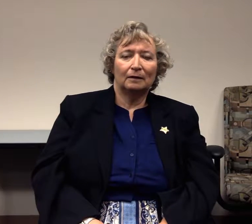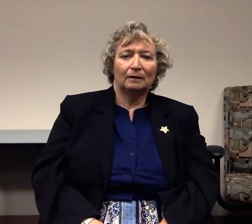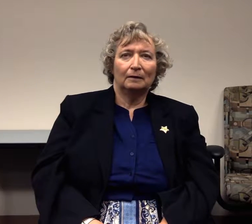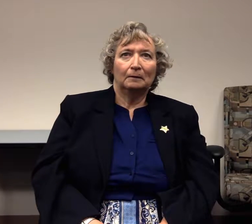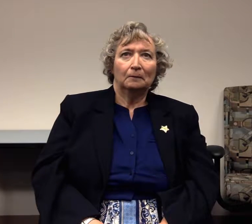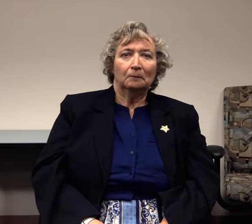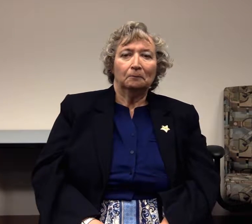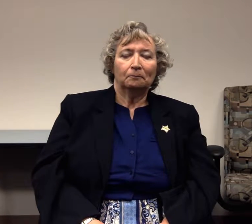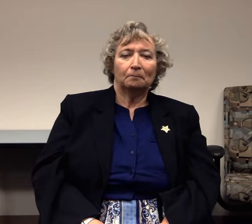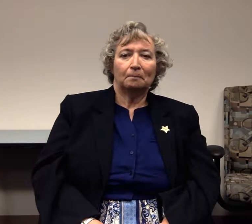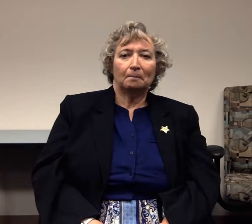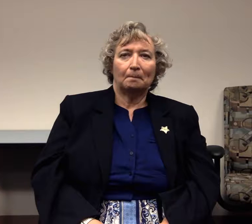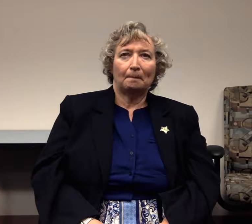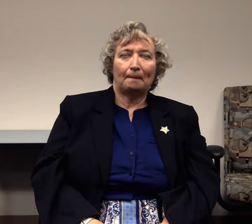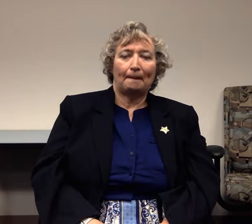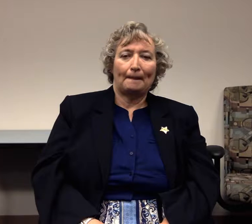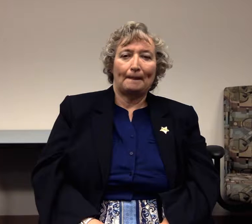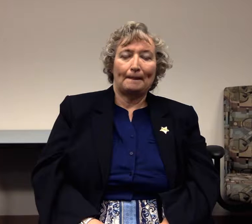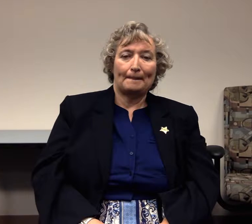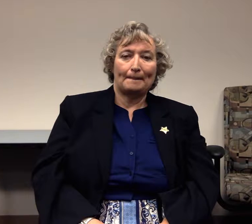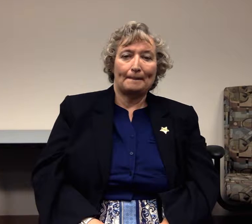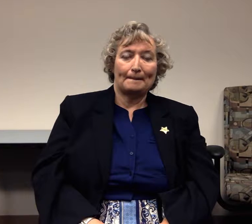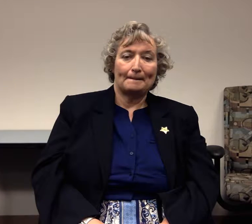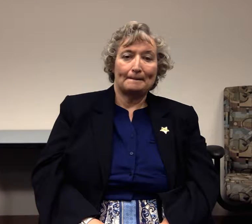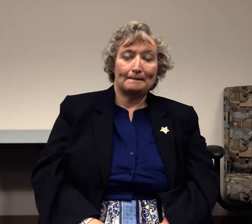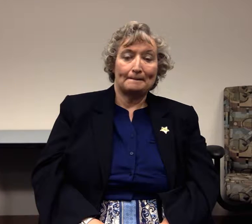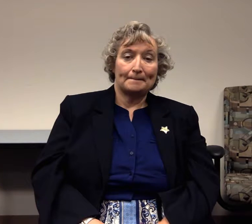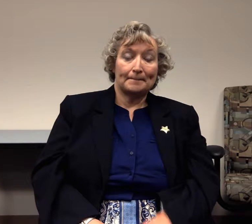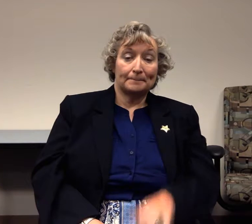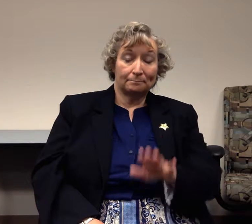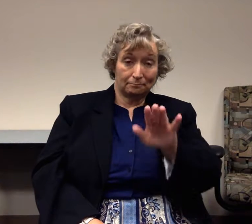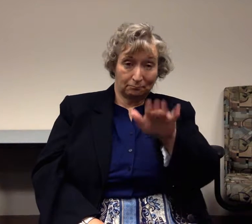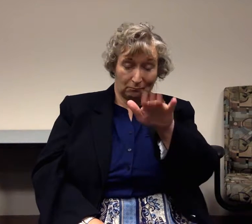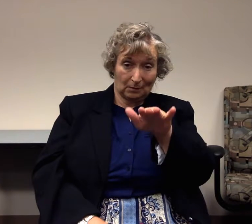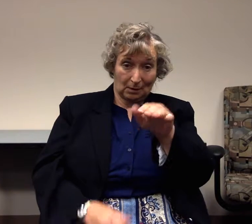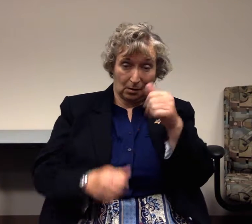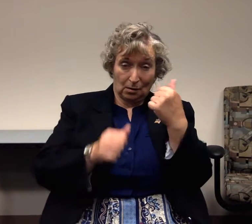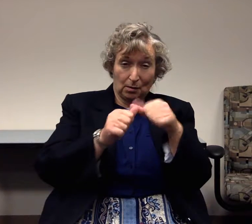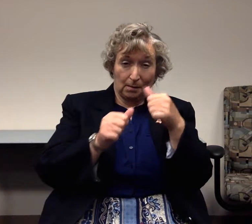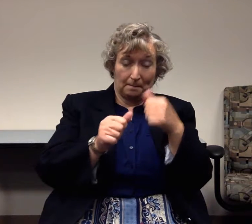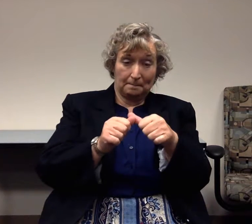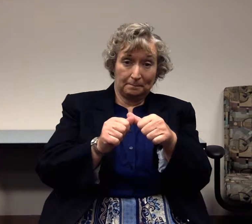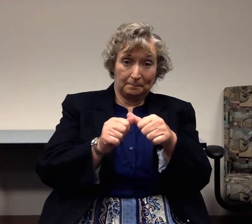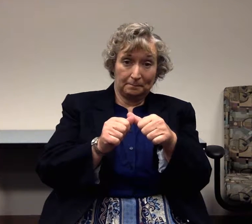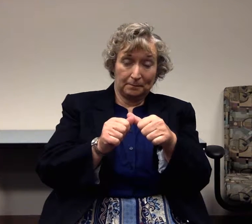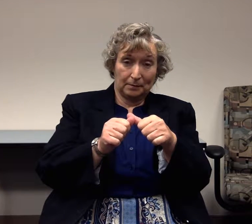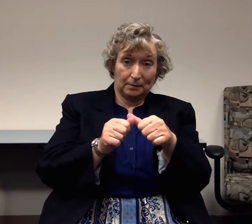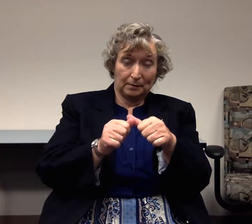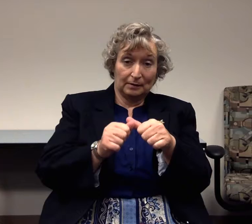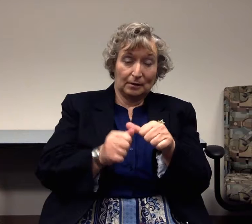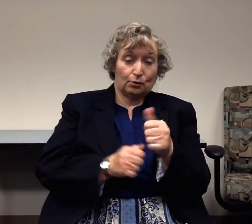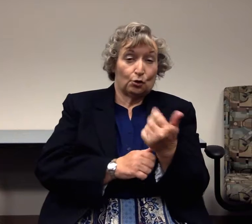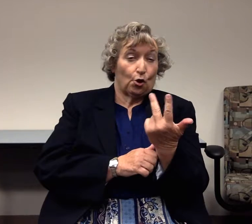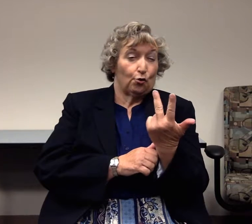Remember, we have 13 separate colonies, and they're not really joined together yet. So you didn't get a lot of